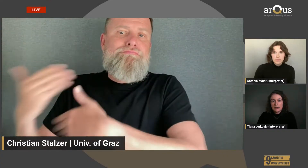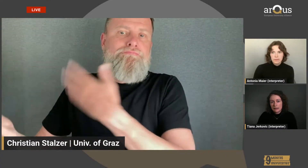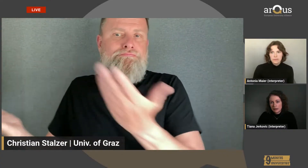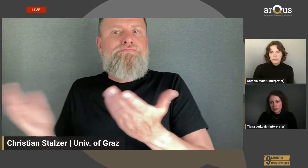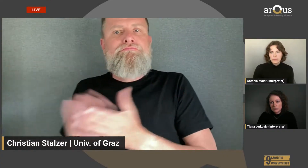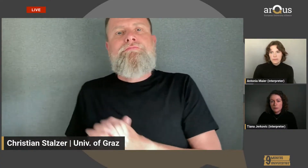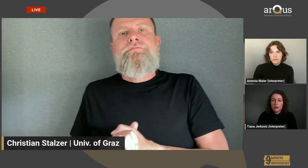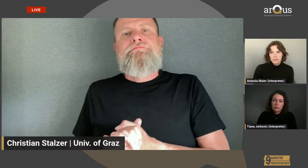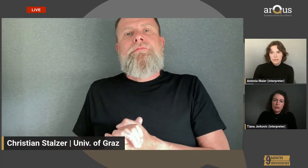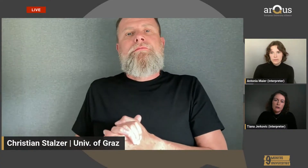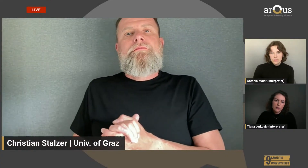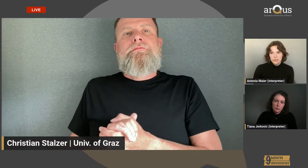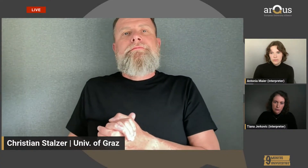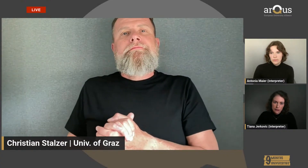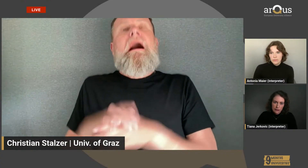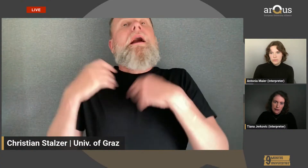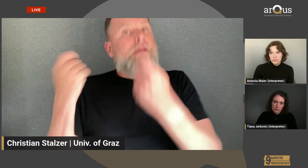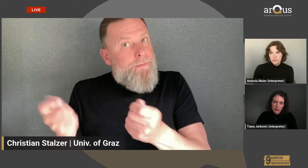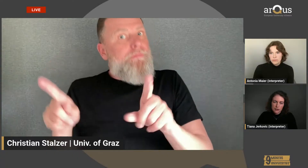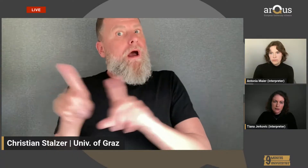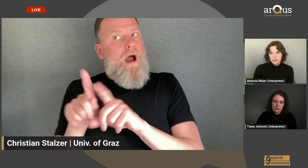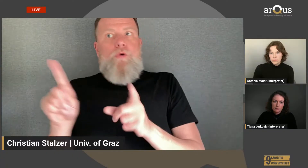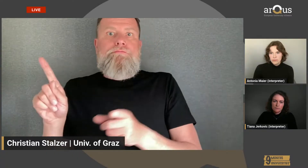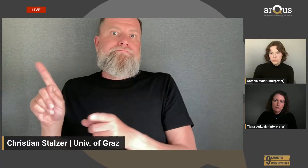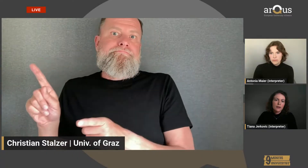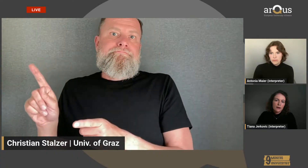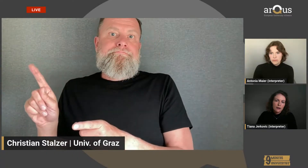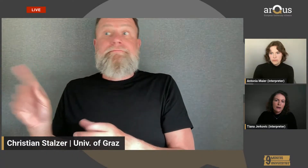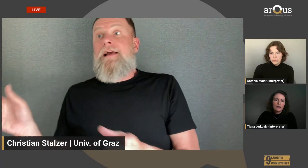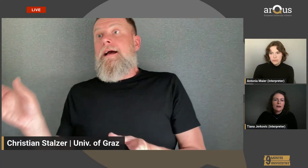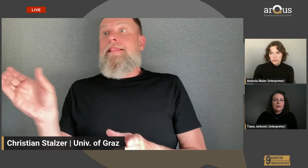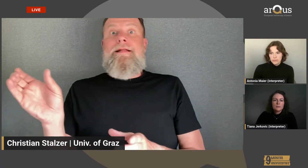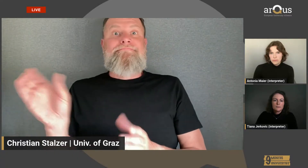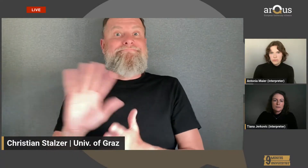English, Italian, but only on spoken languages.